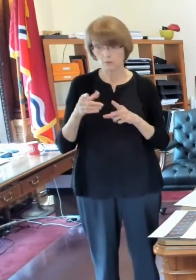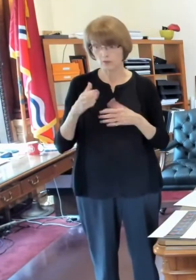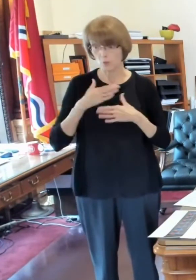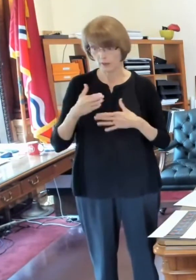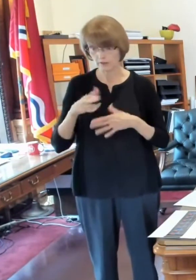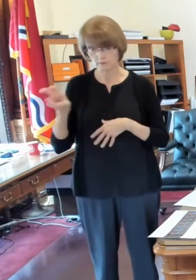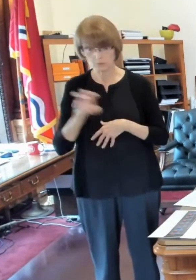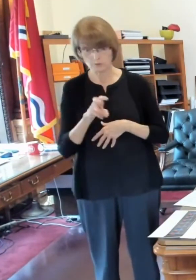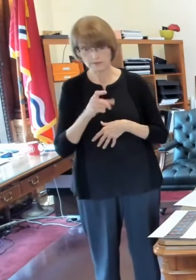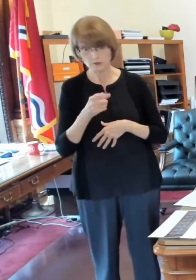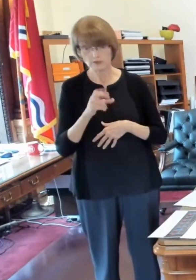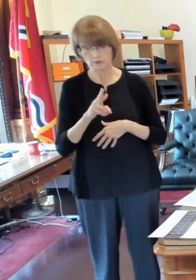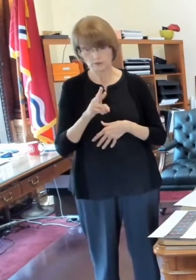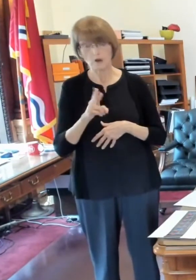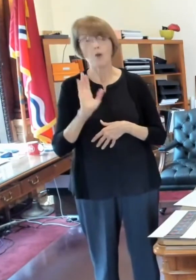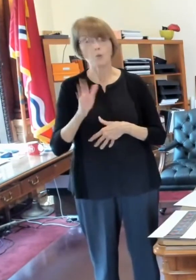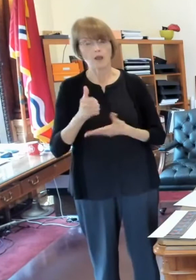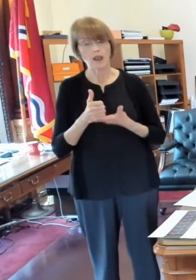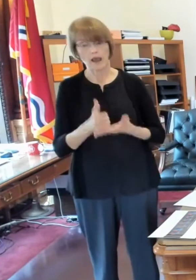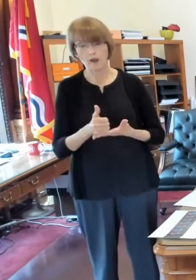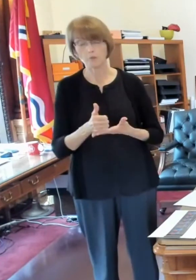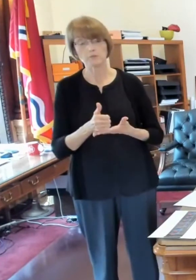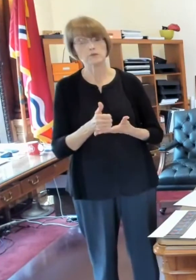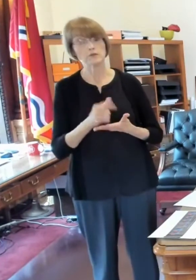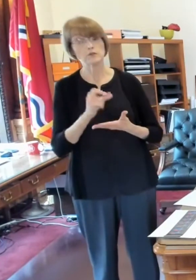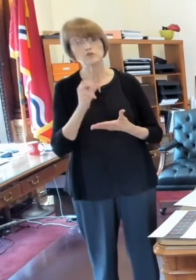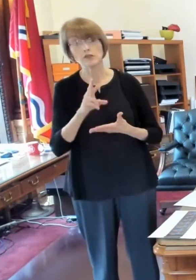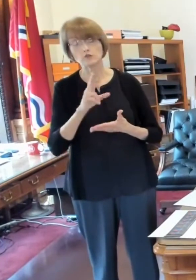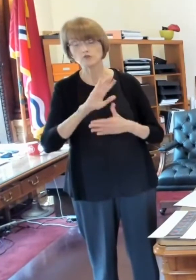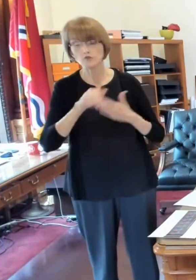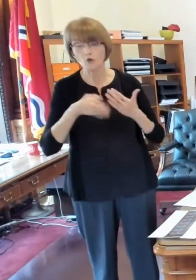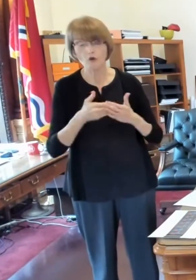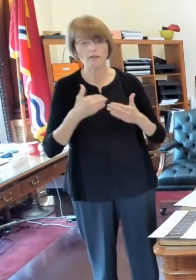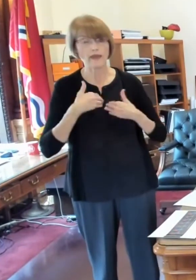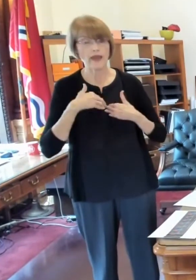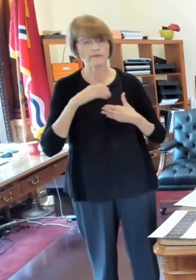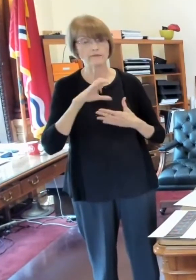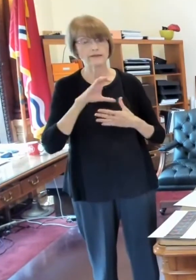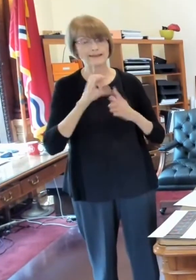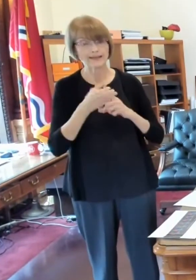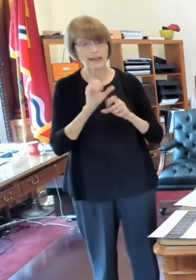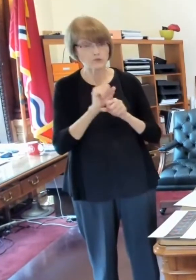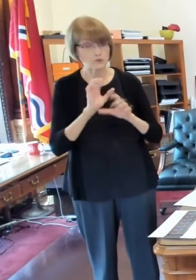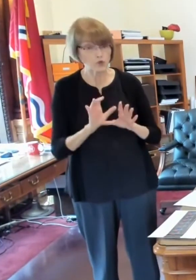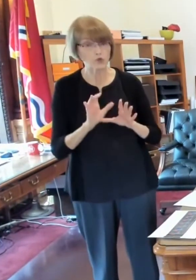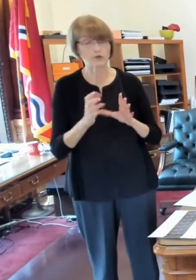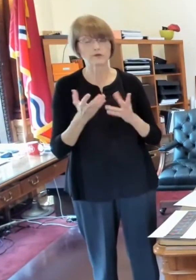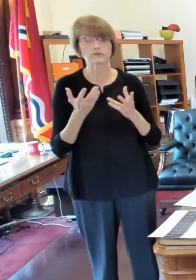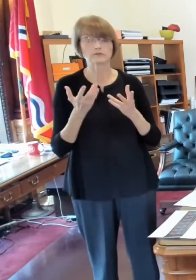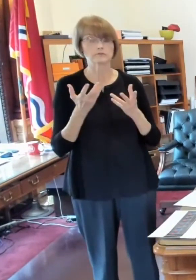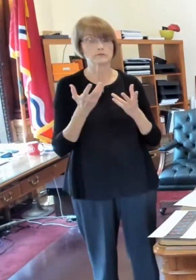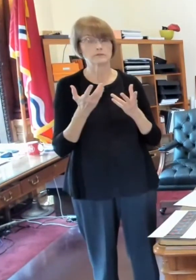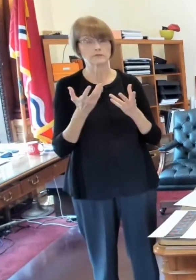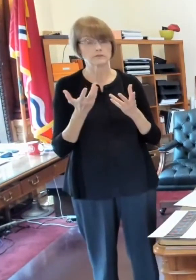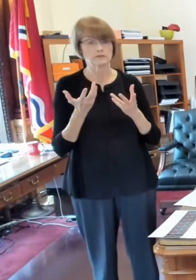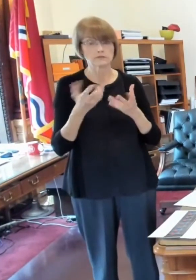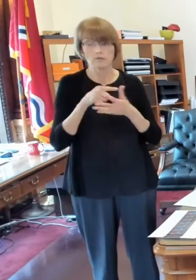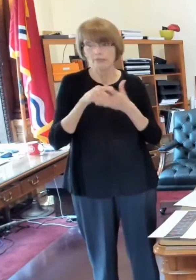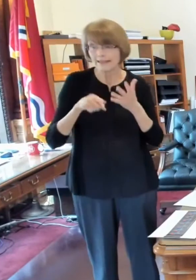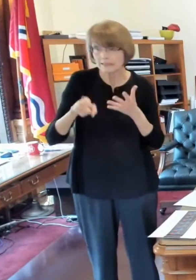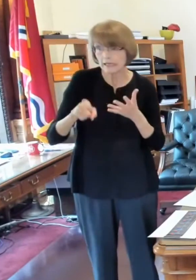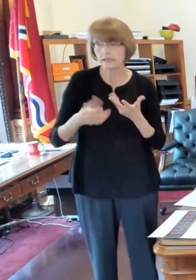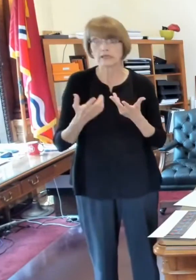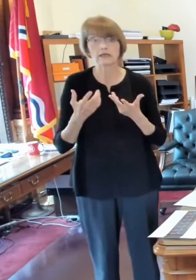And so all of our shelter opportunities do have caseworkers there to help people to maybe get the things that they need to either get